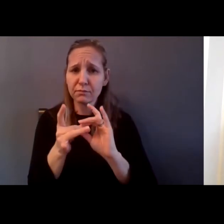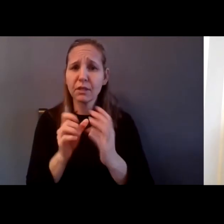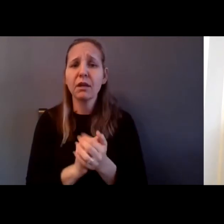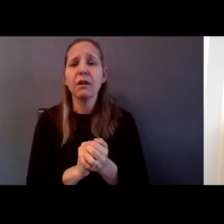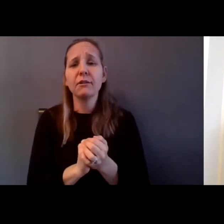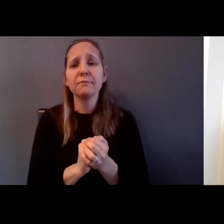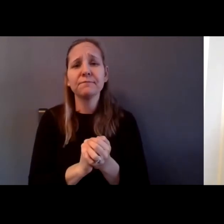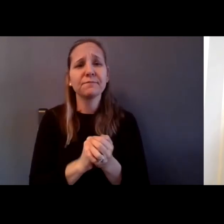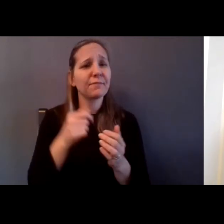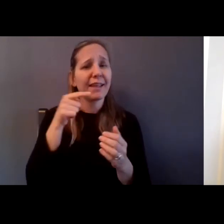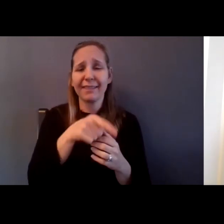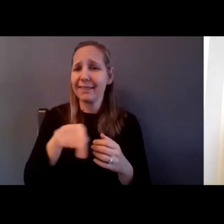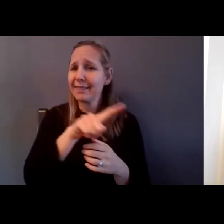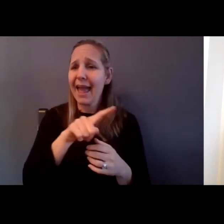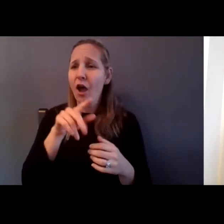porous spaces